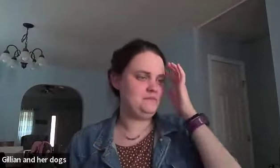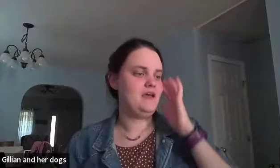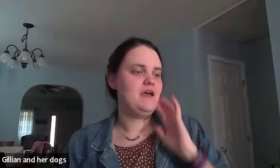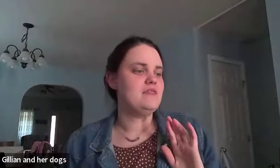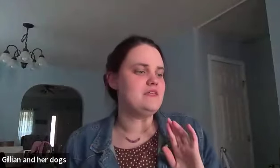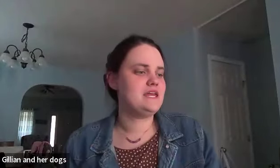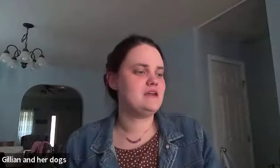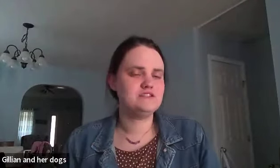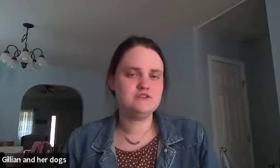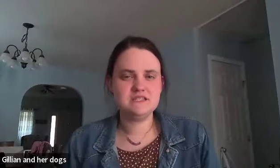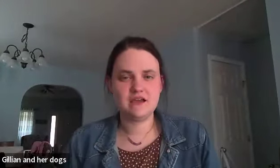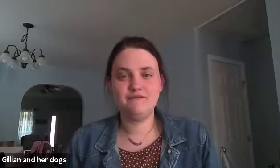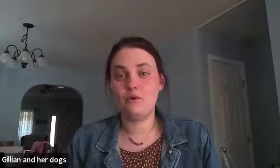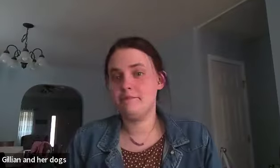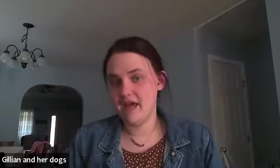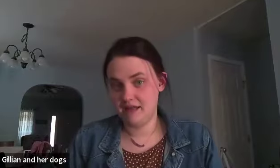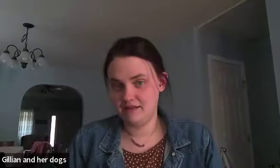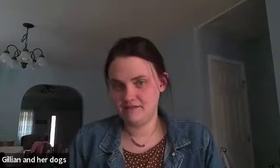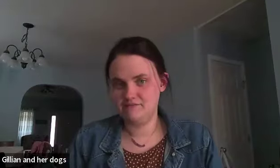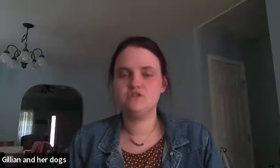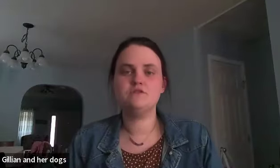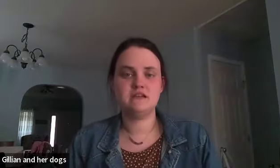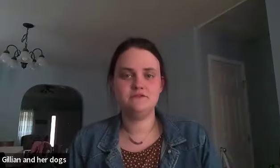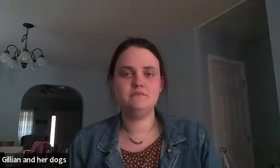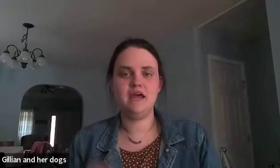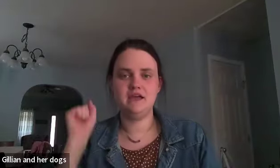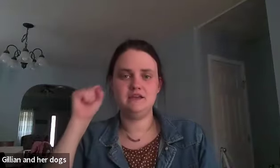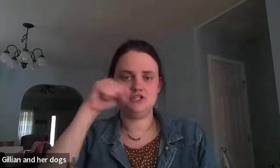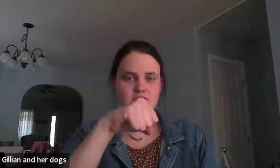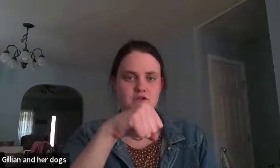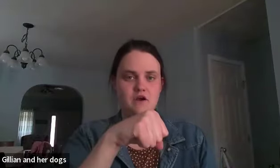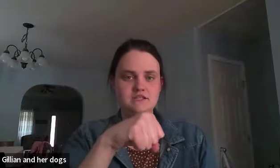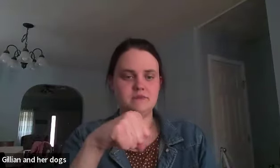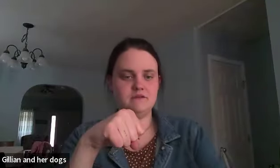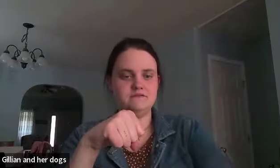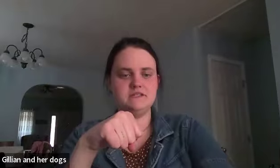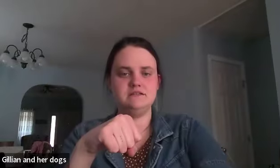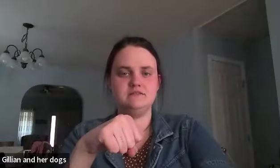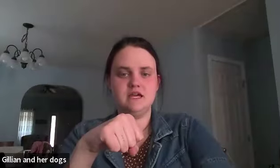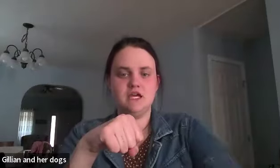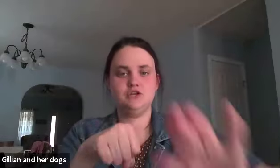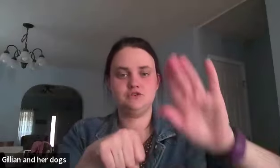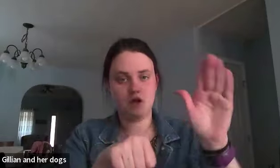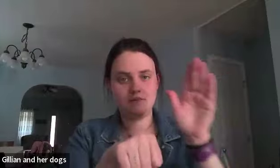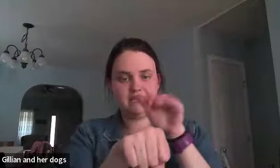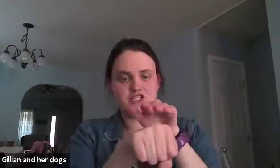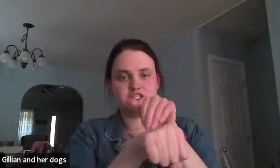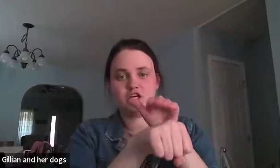Okay. Then also the sign for pet. So the sign for pet is you're going to have your non-dominant of fist. Your dominant is just